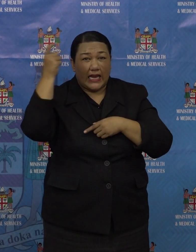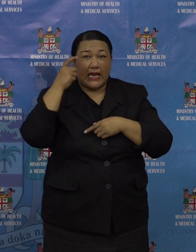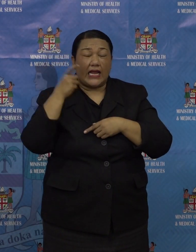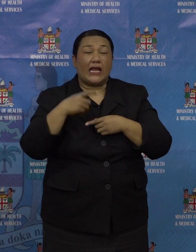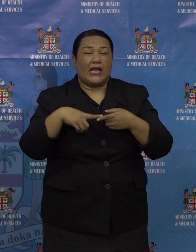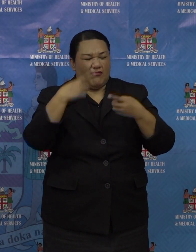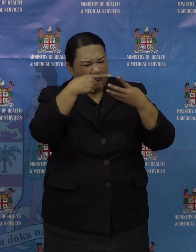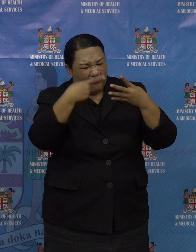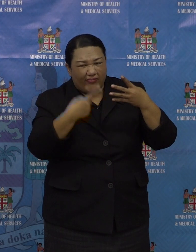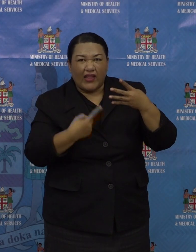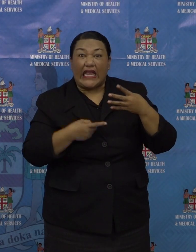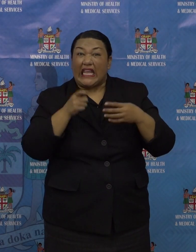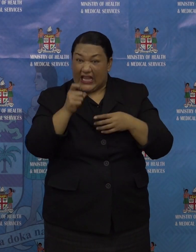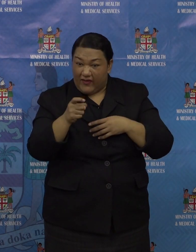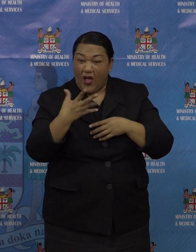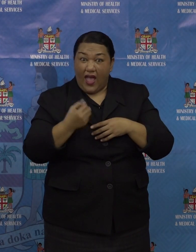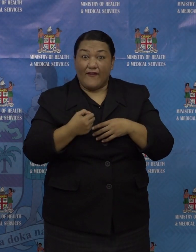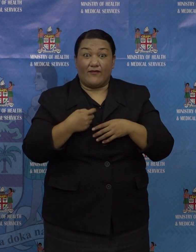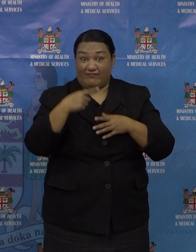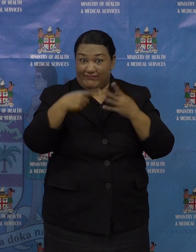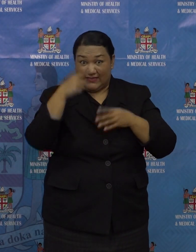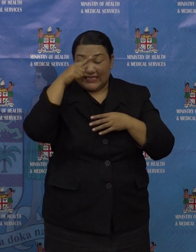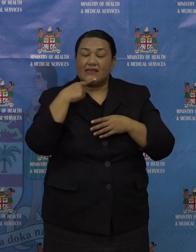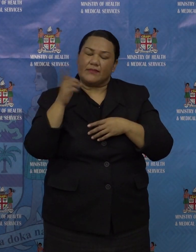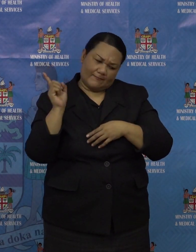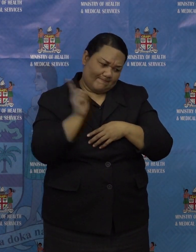to any of our medical facilities. Thank you.